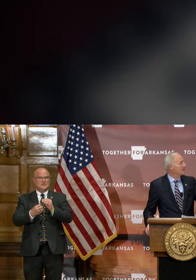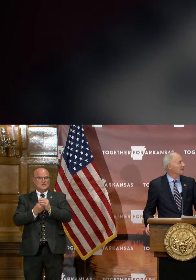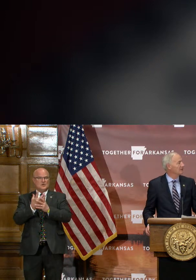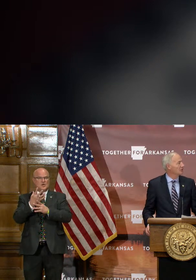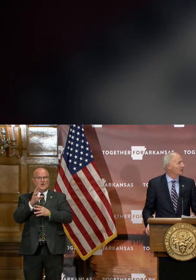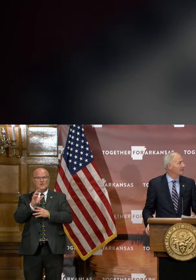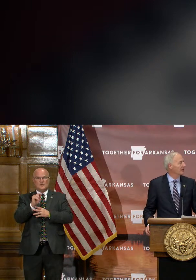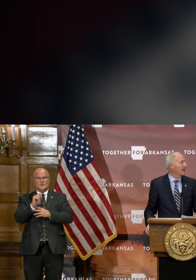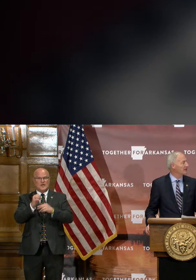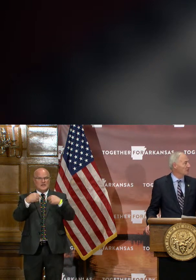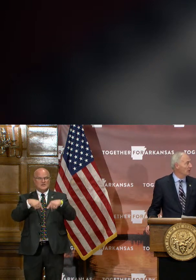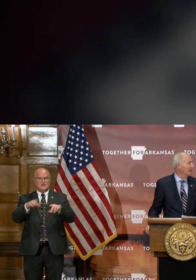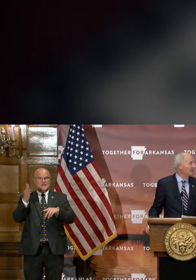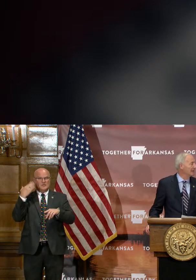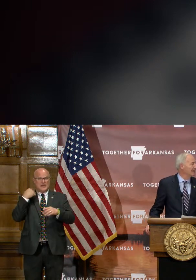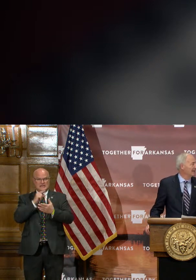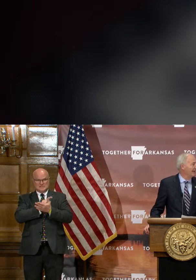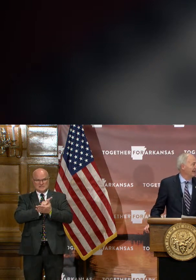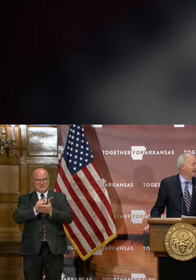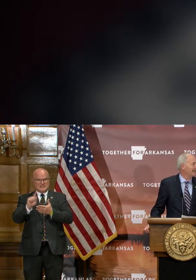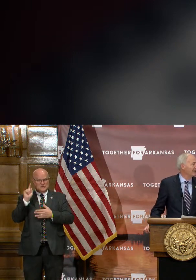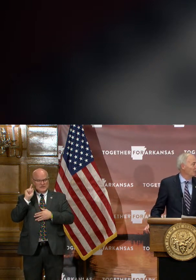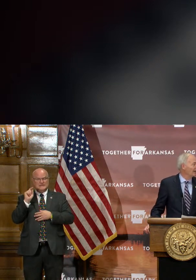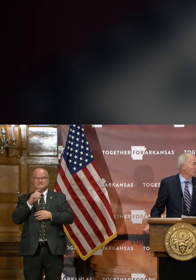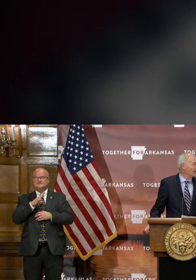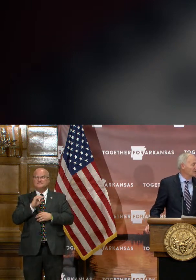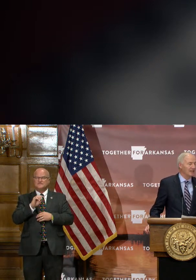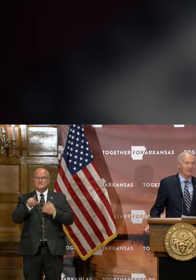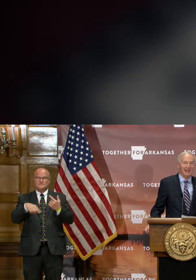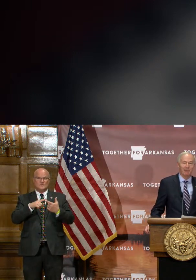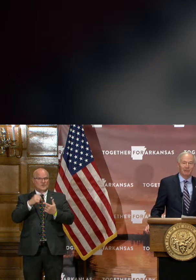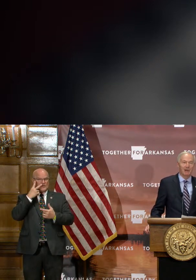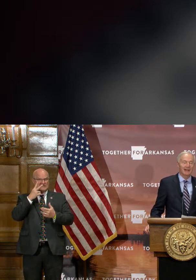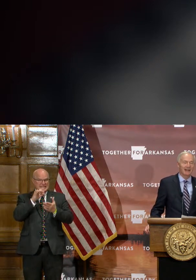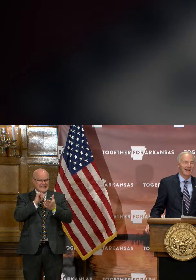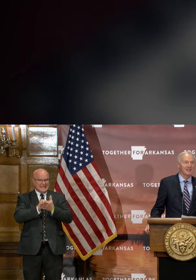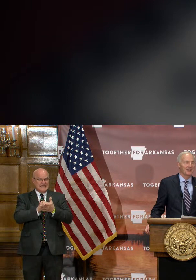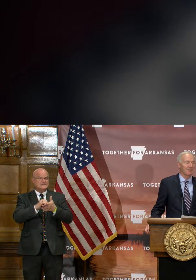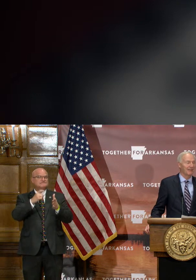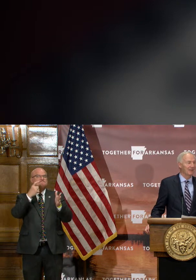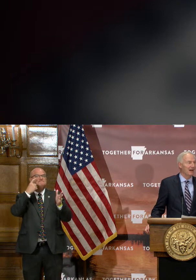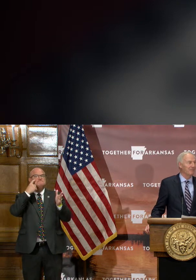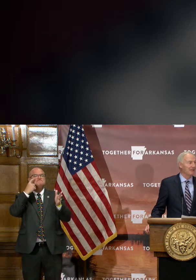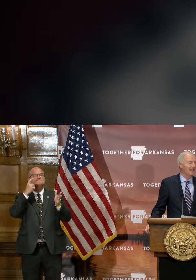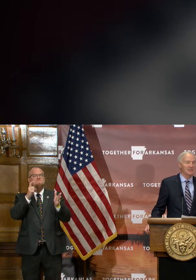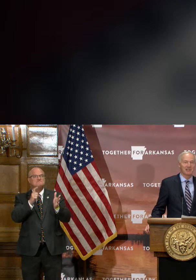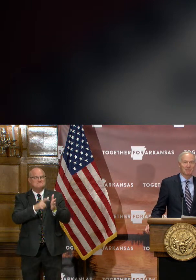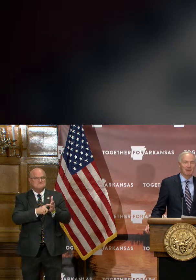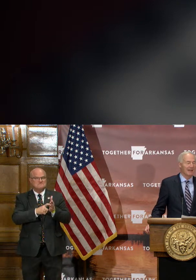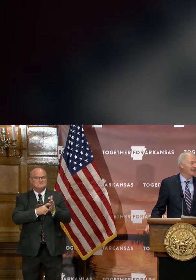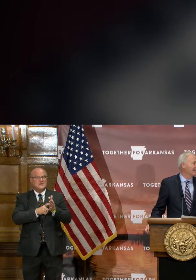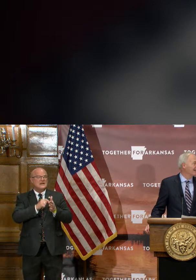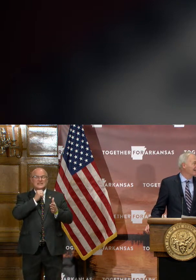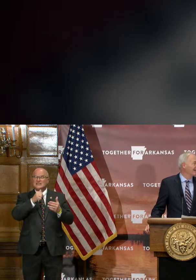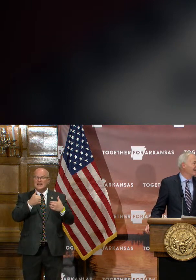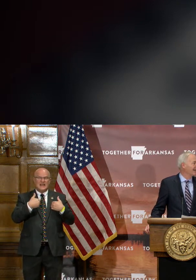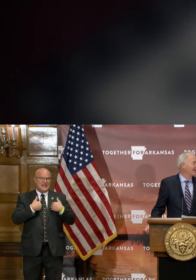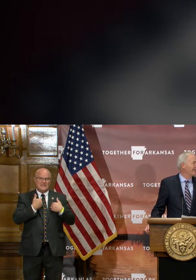growth rate during the last week. And whenever we see that, we recognize they might be